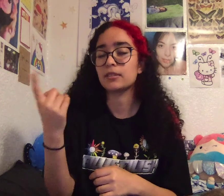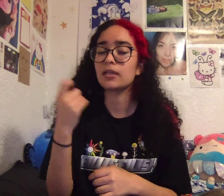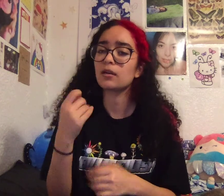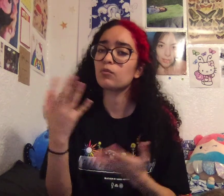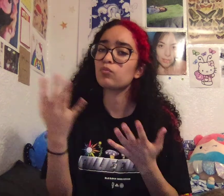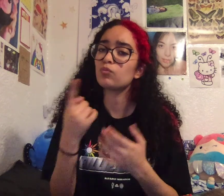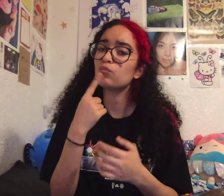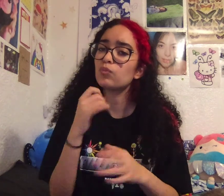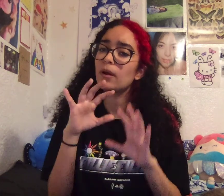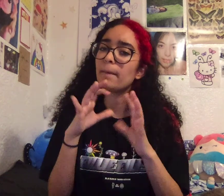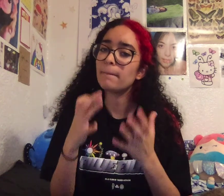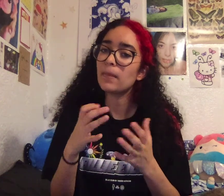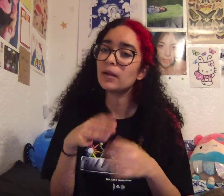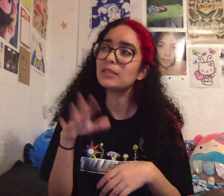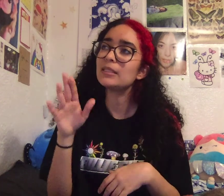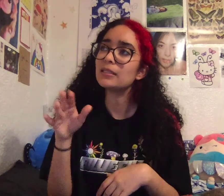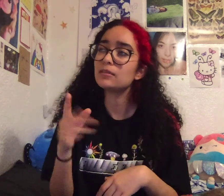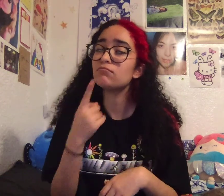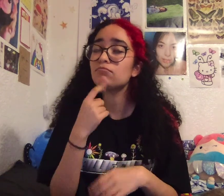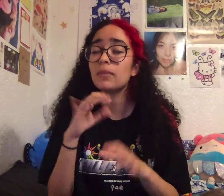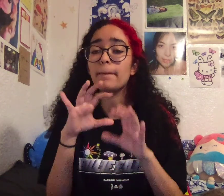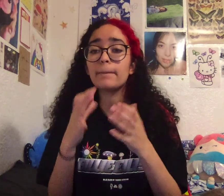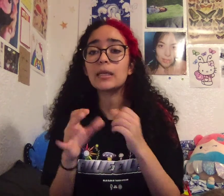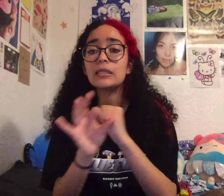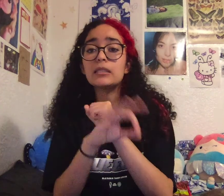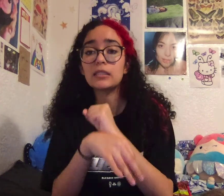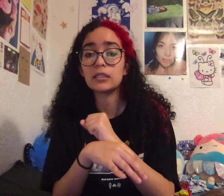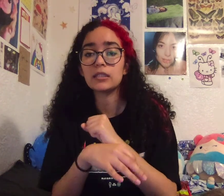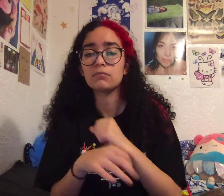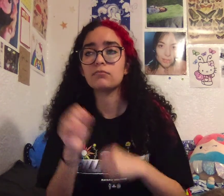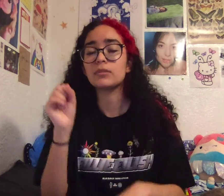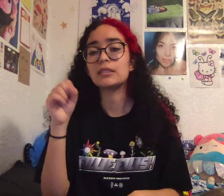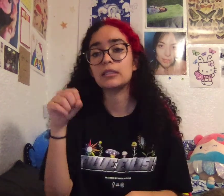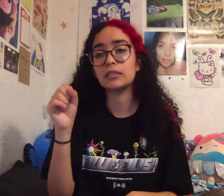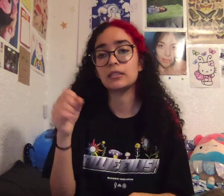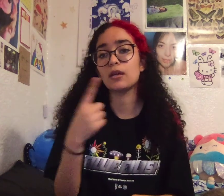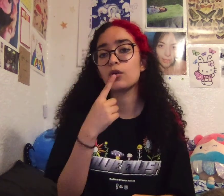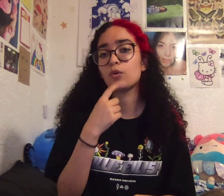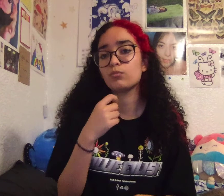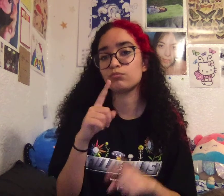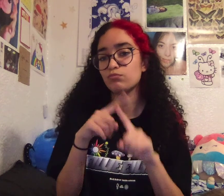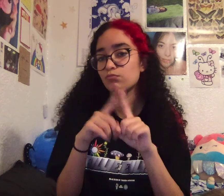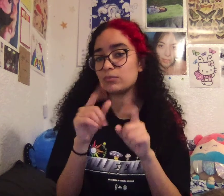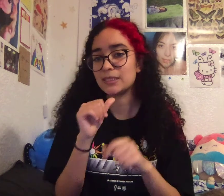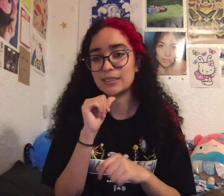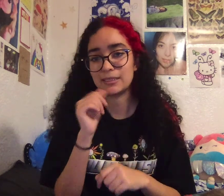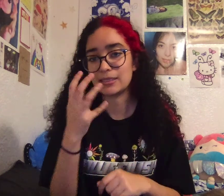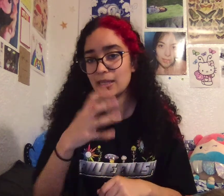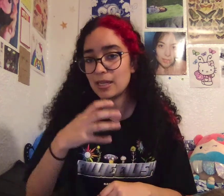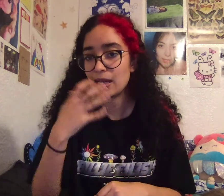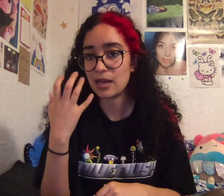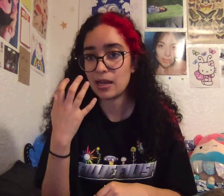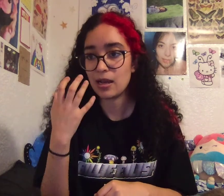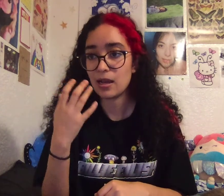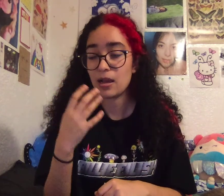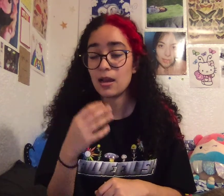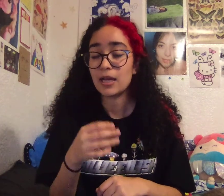red planet is Mars. Even though it is red, it is not hot. It is much colder than Earth